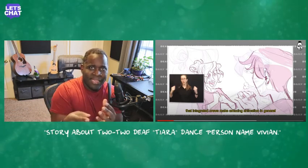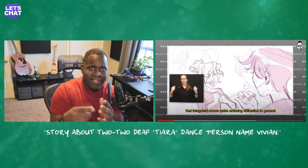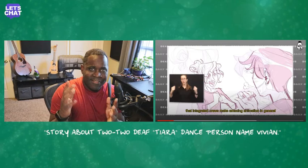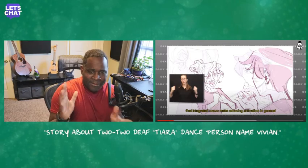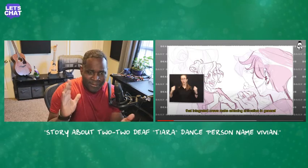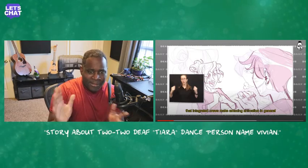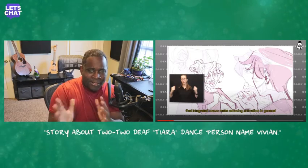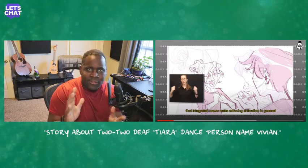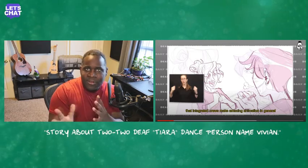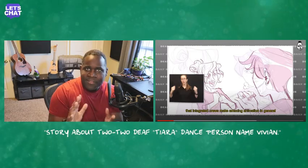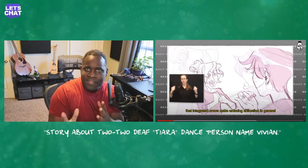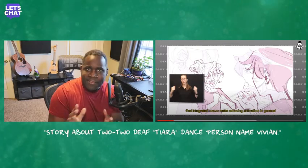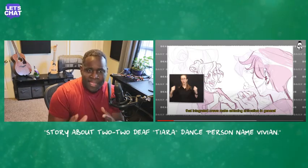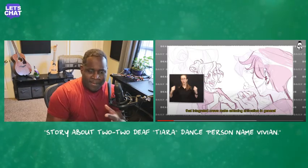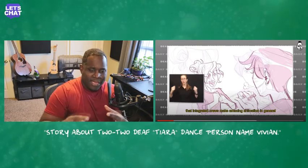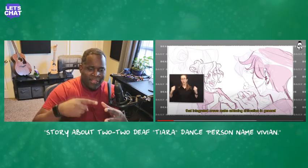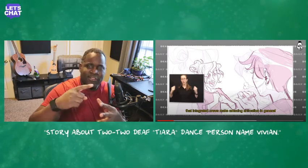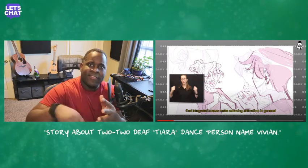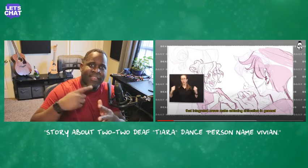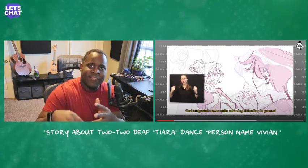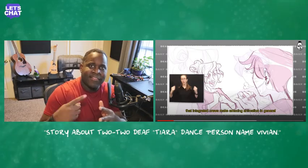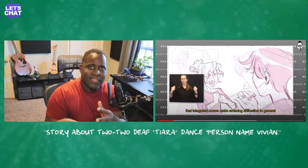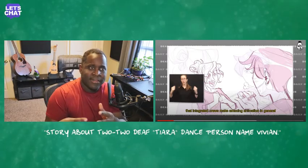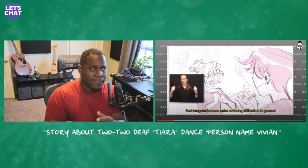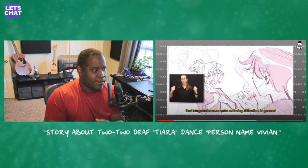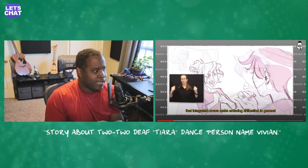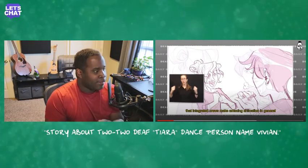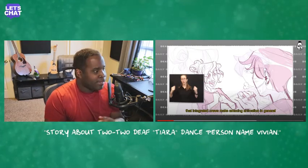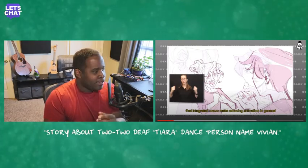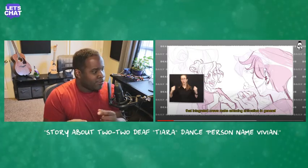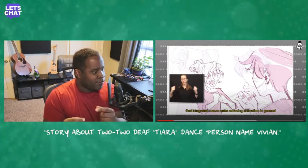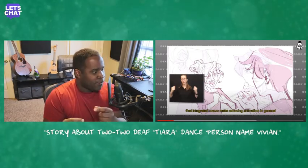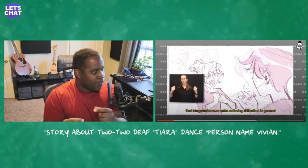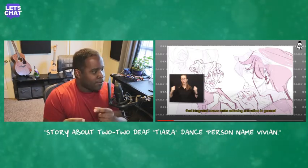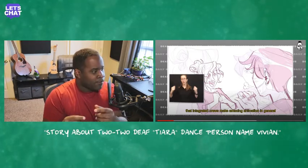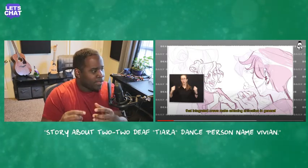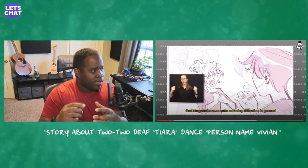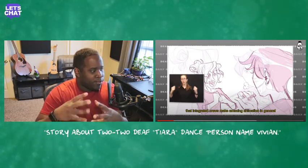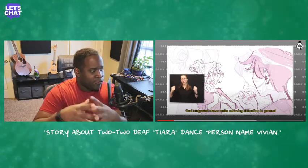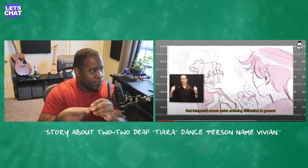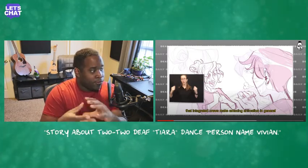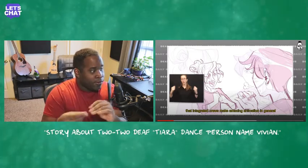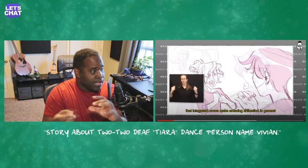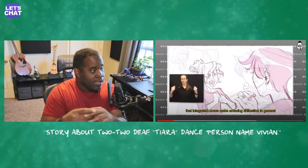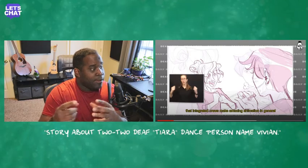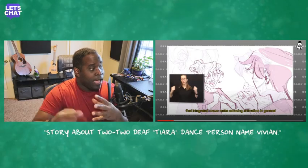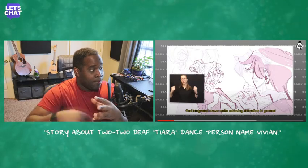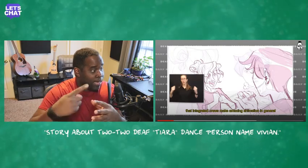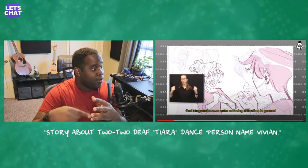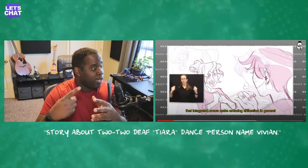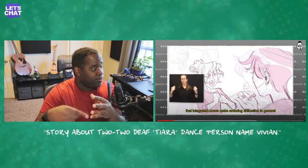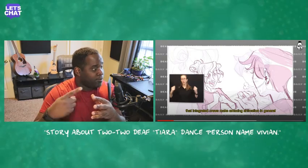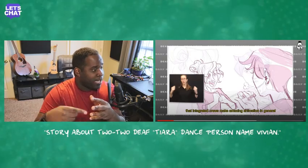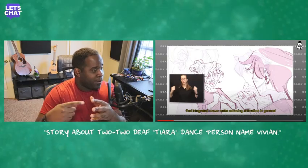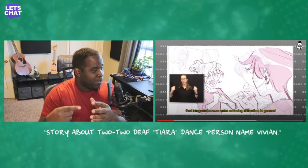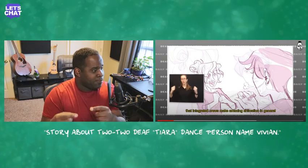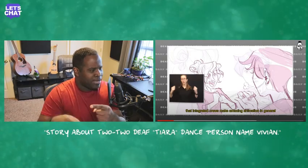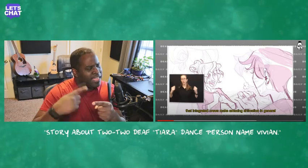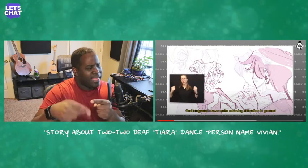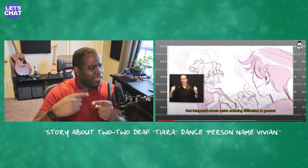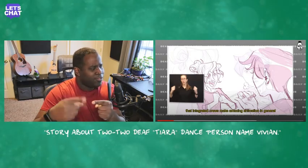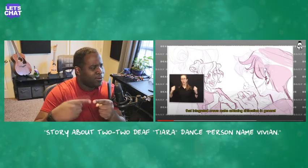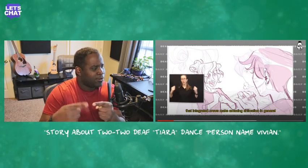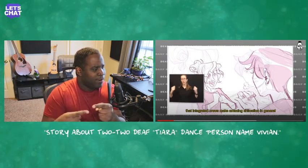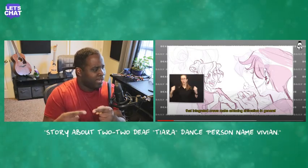about. Like, it still looks the same. It's just done slightly differently. And so story about, I'll do it my way,